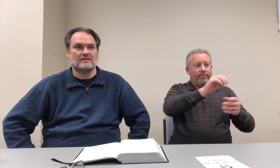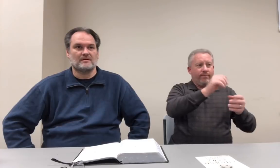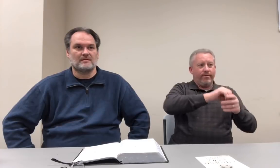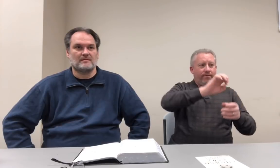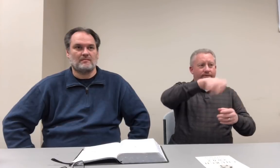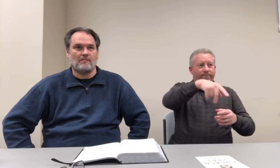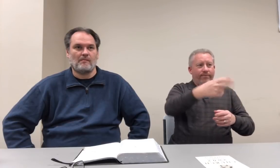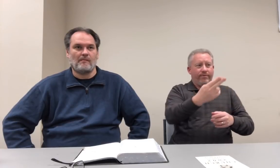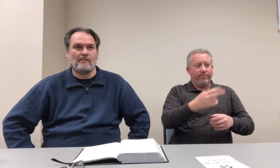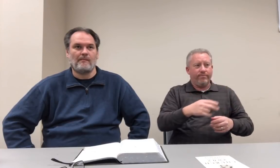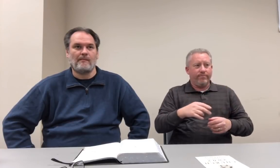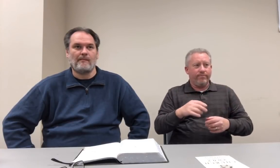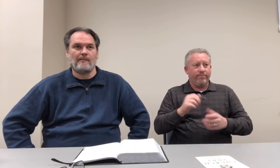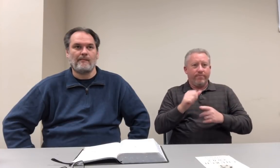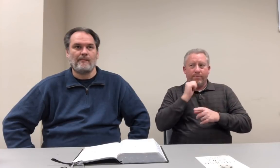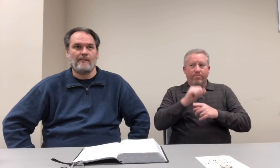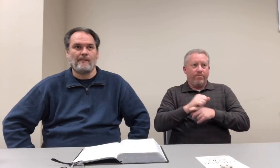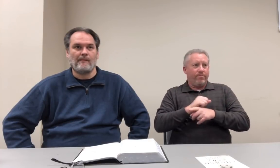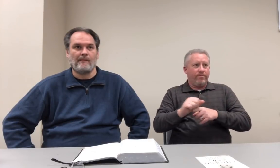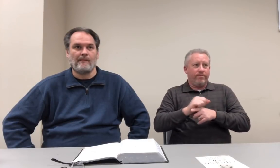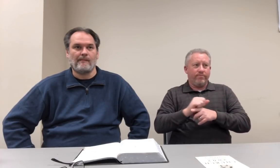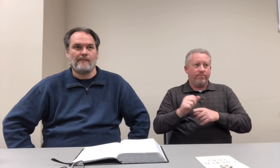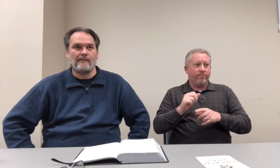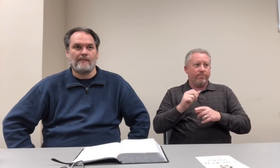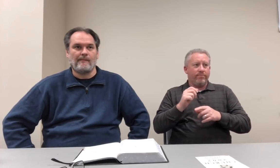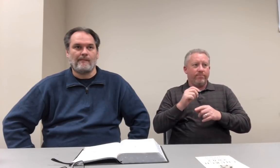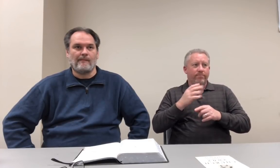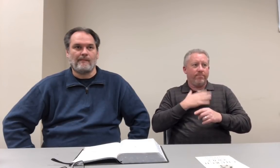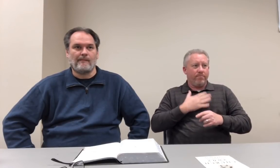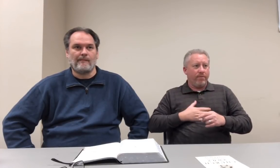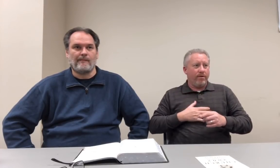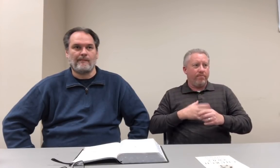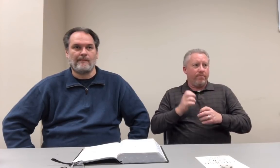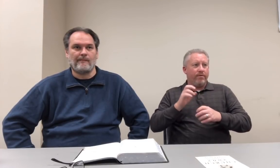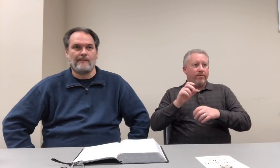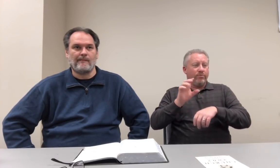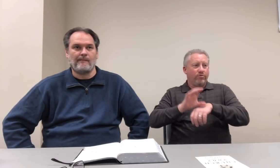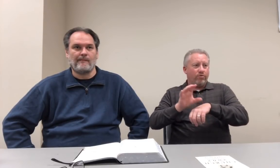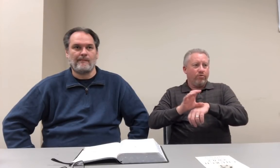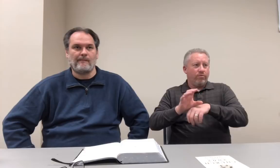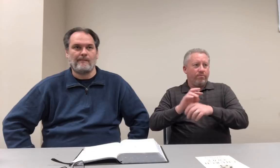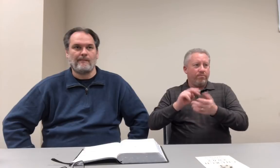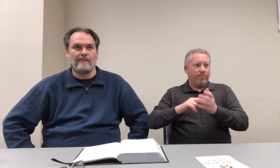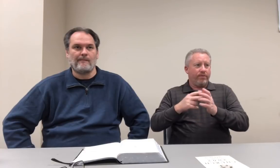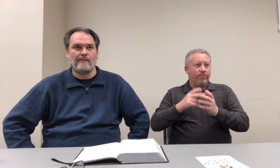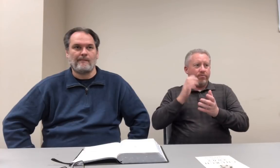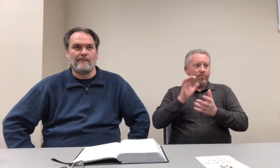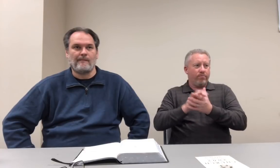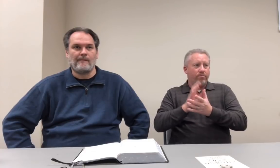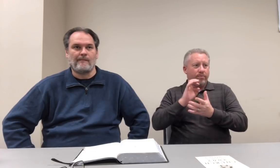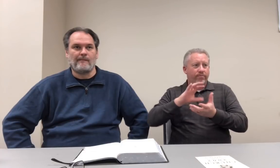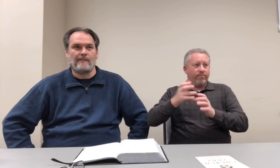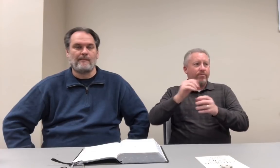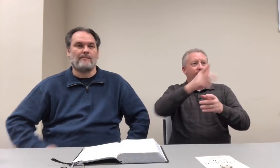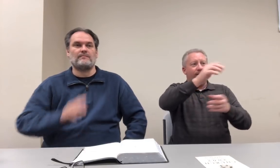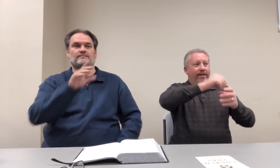lose anything from the divine nature by taking on human nature. He doesn't have to play by the rules that we would think he does.